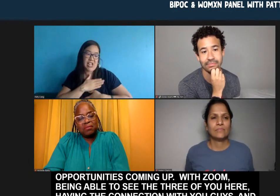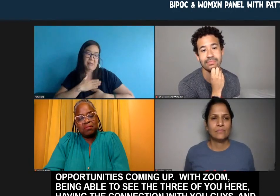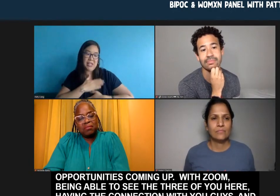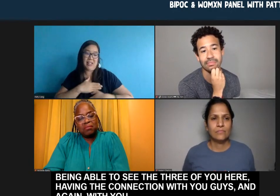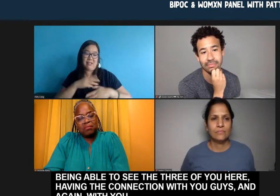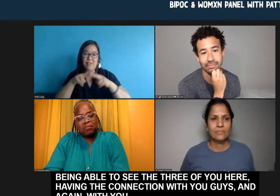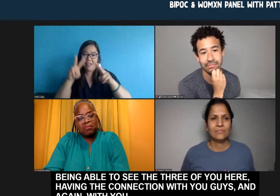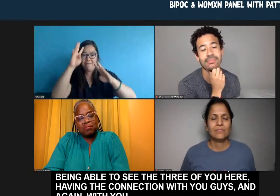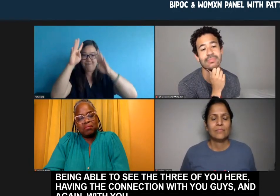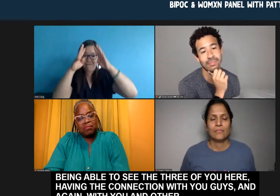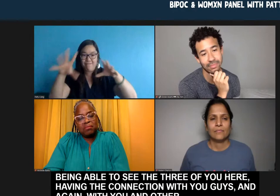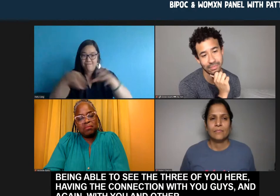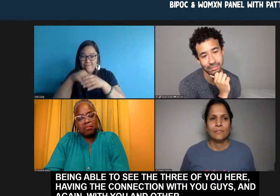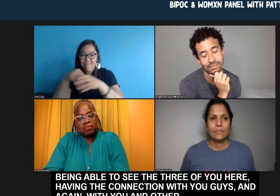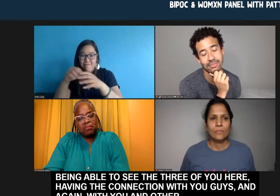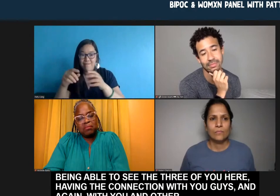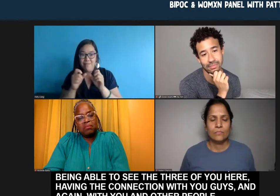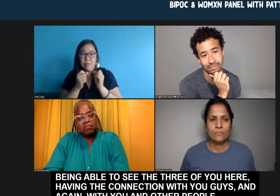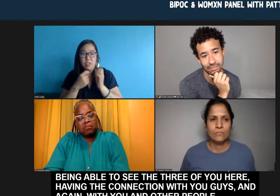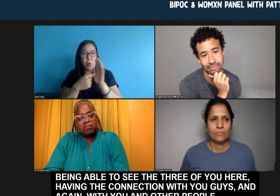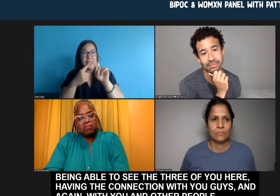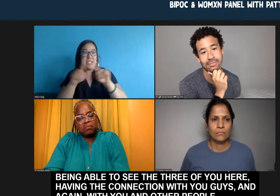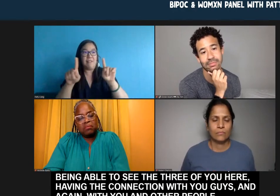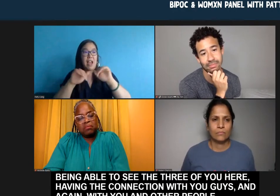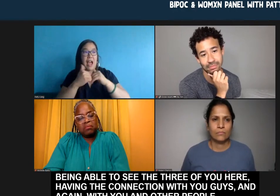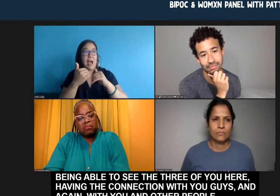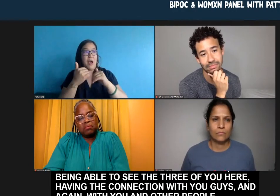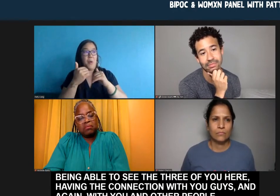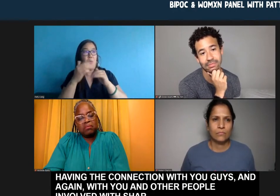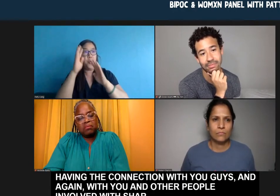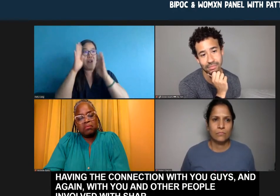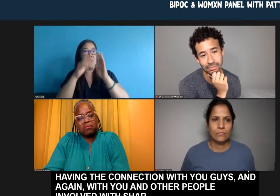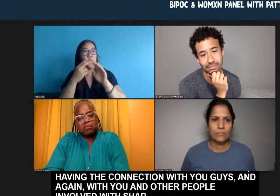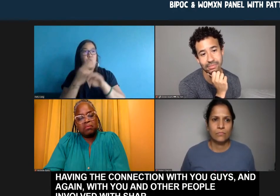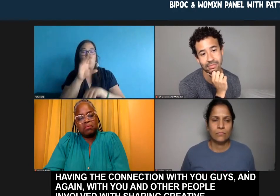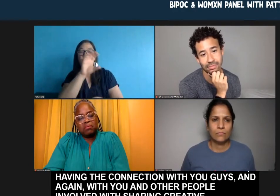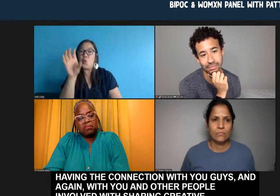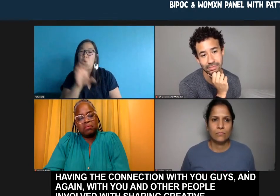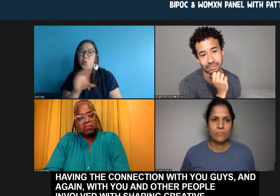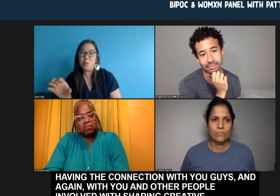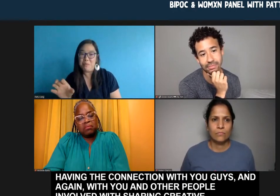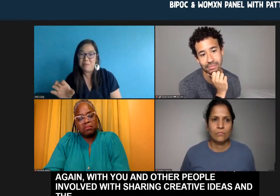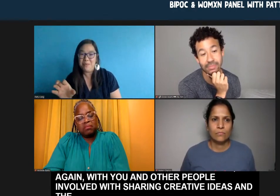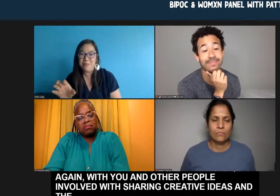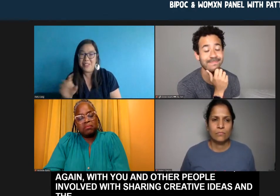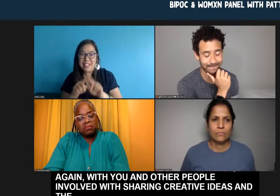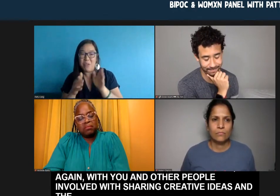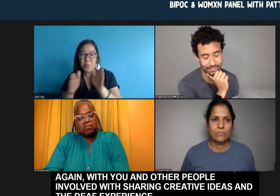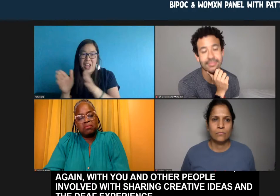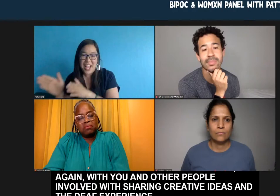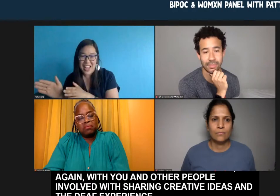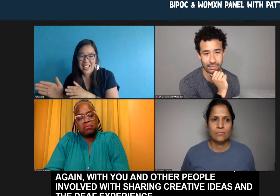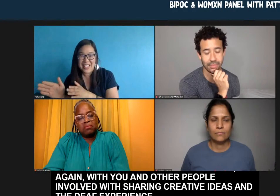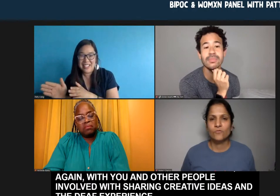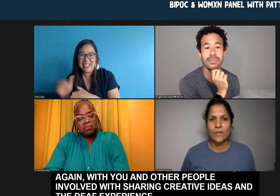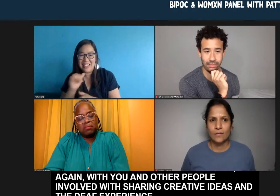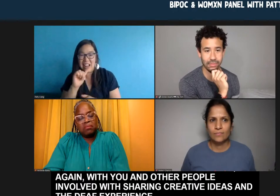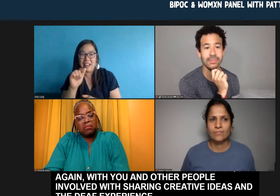involved with sharing creative ideas and sharing that deaf experience, how do you think we can be creative and how we